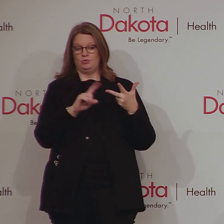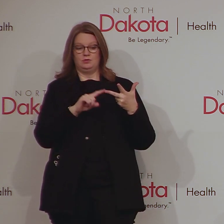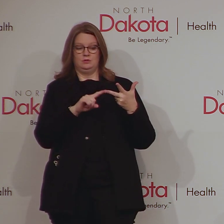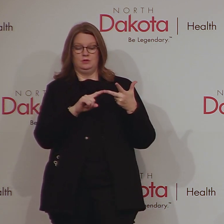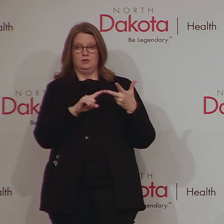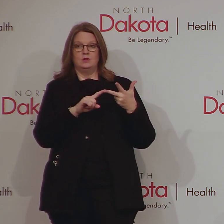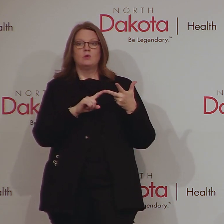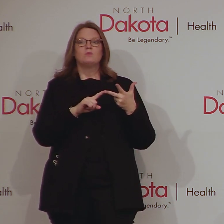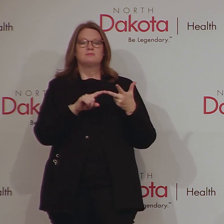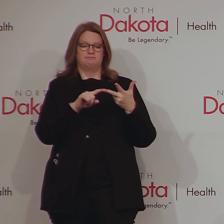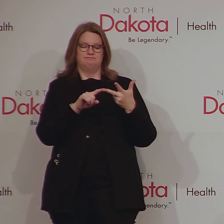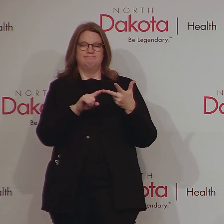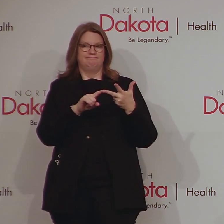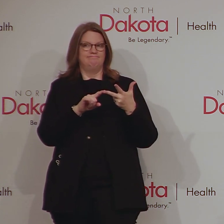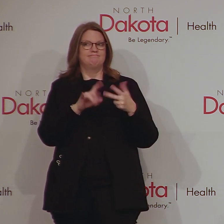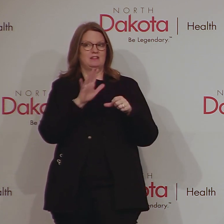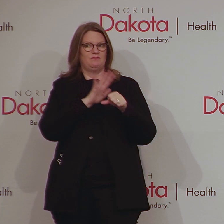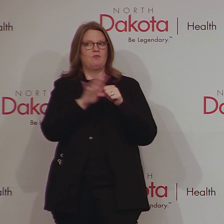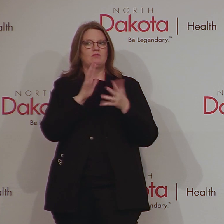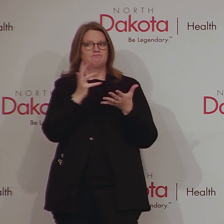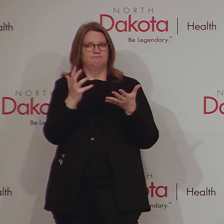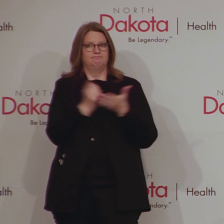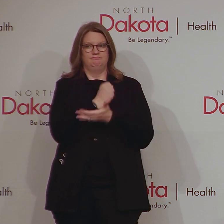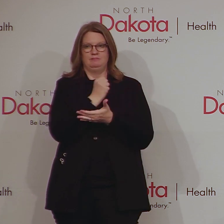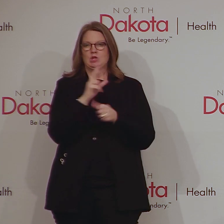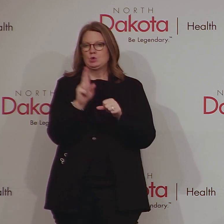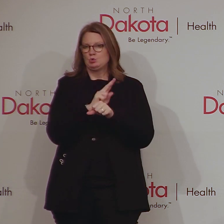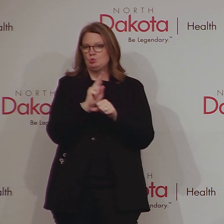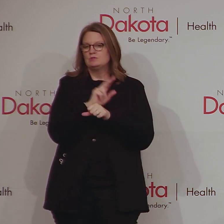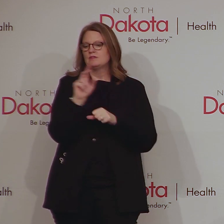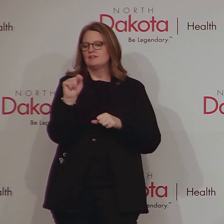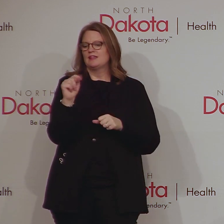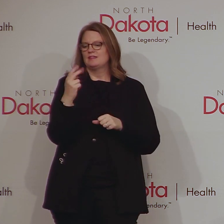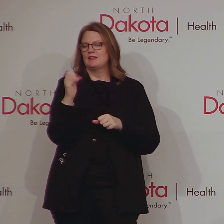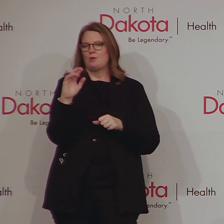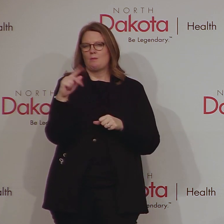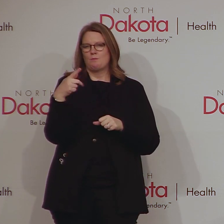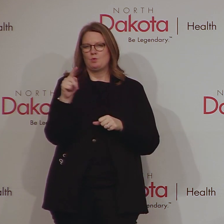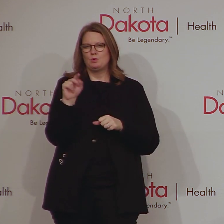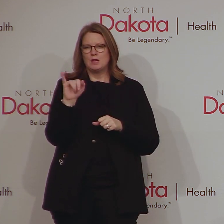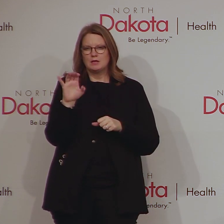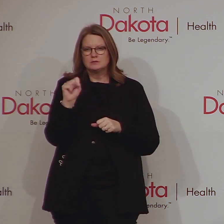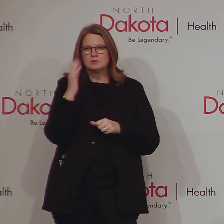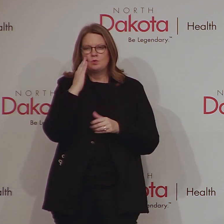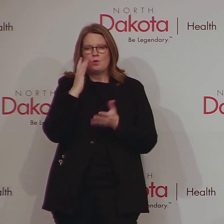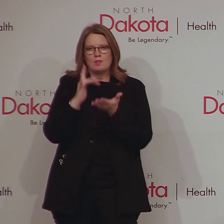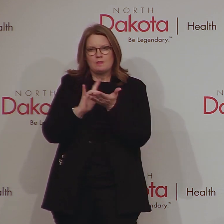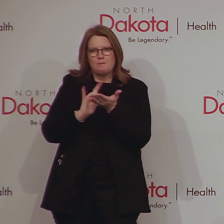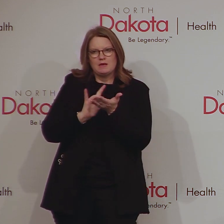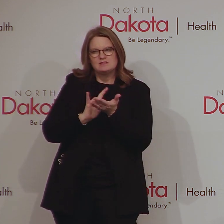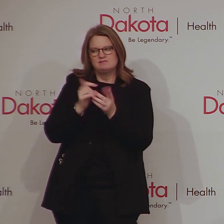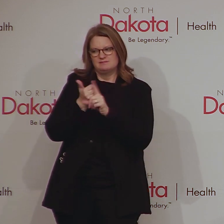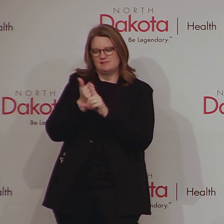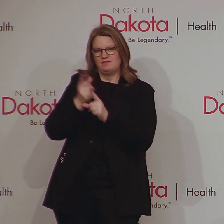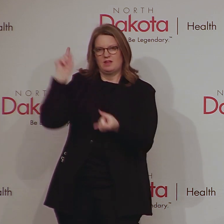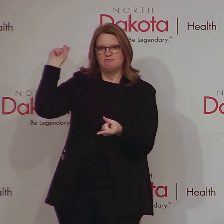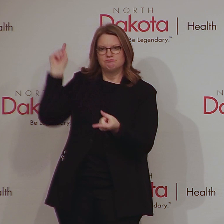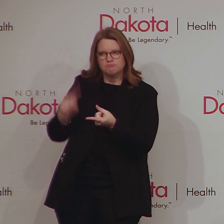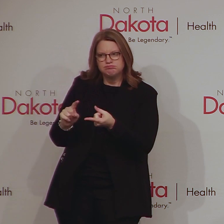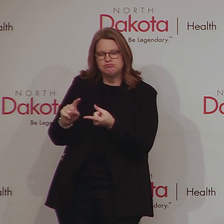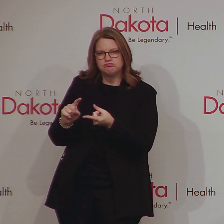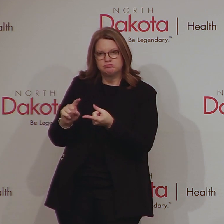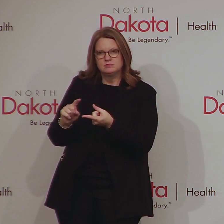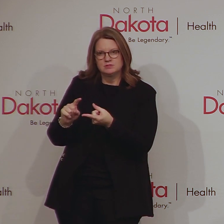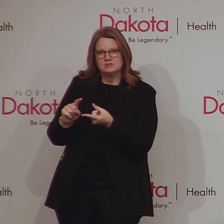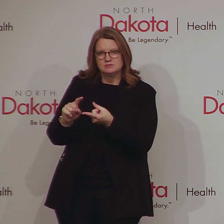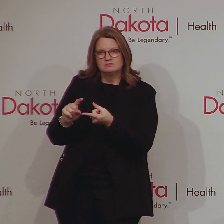making full use of the effective therapeutics that can drastically reduce the severity of this disease and improve